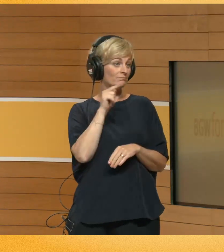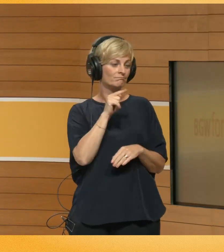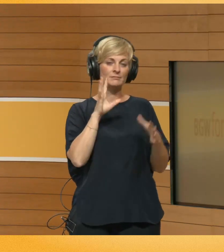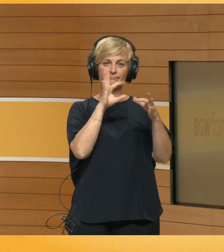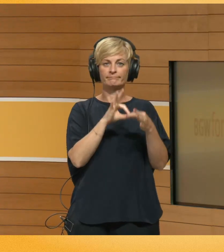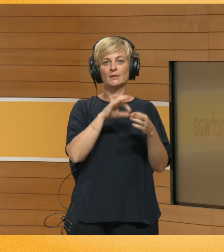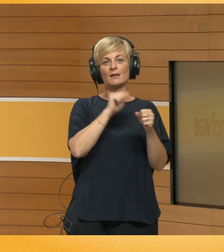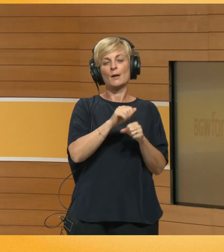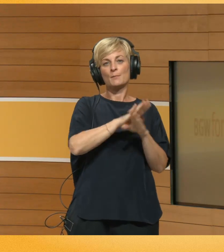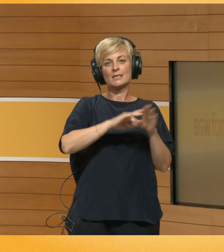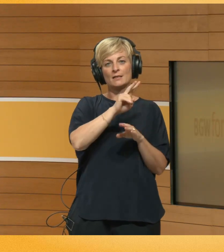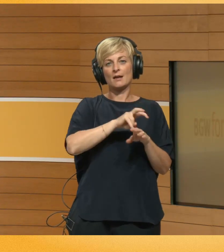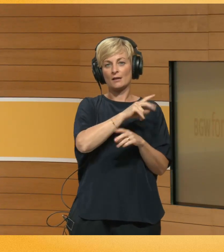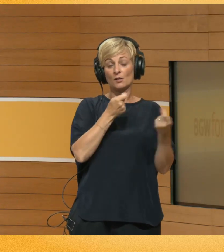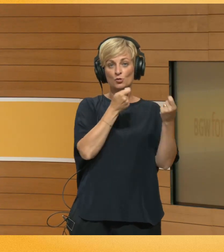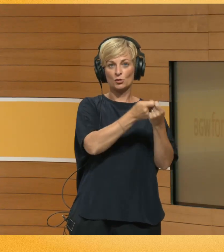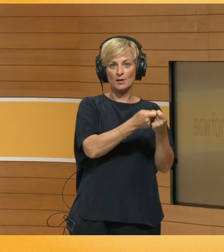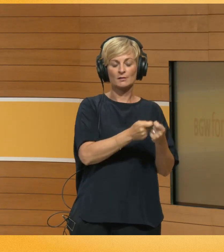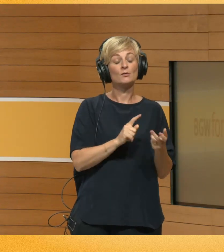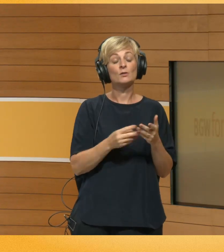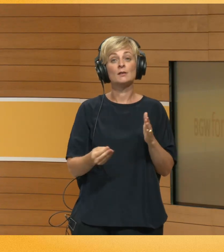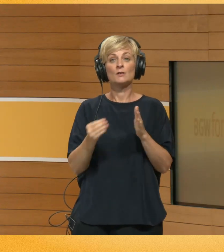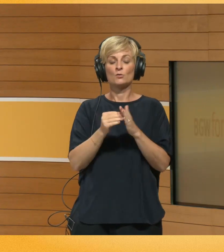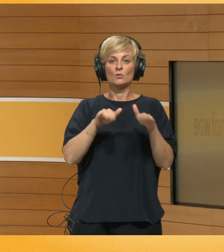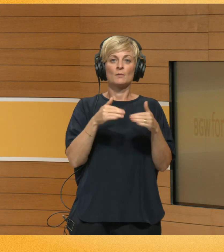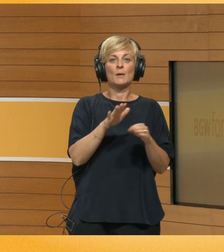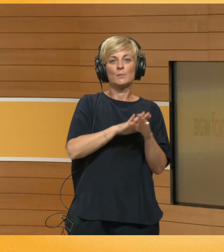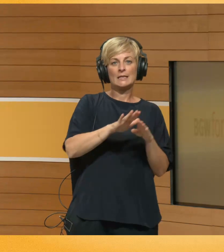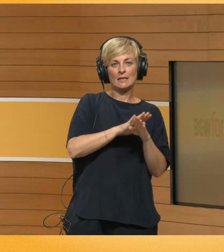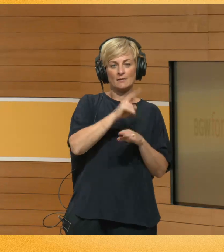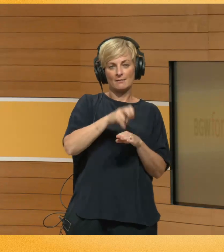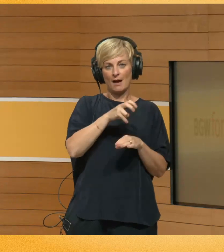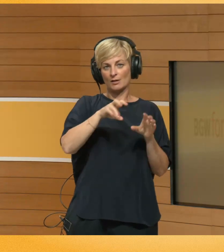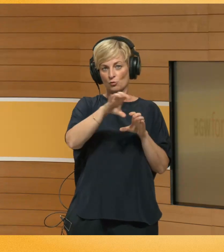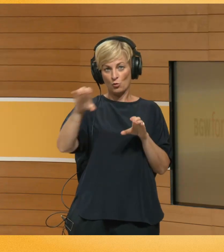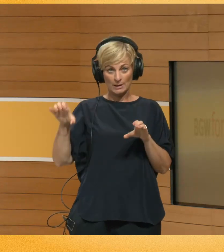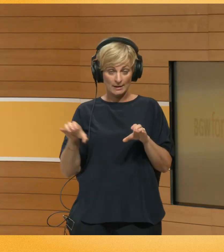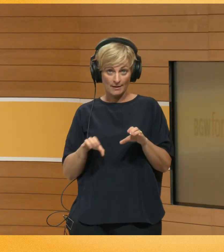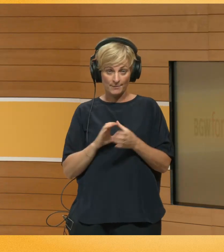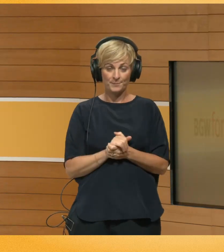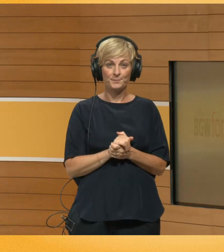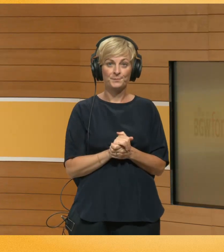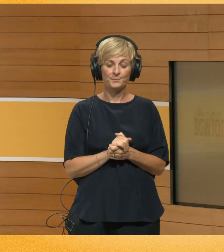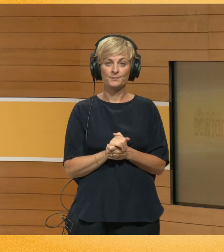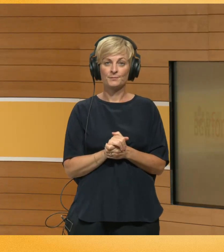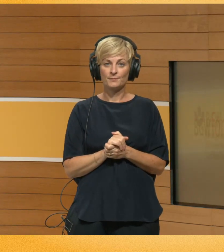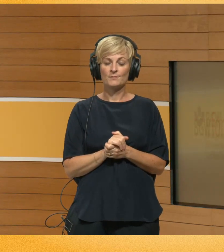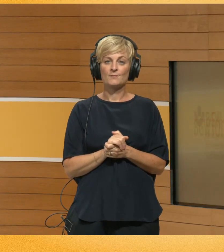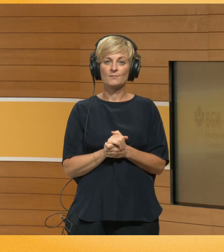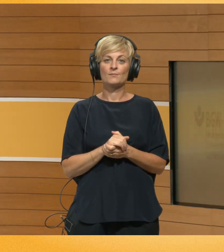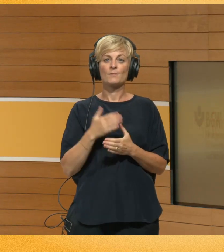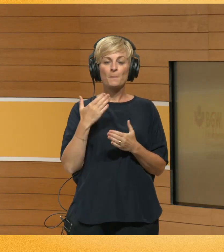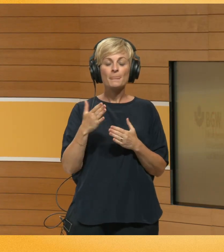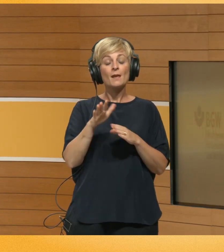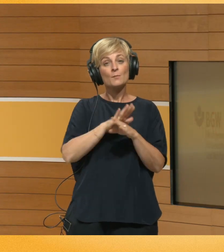all district hospitals are supposed to be the referral points for the 2 lower levels